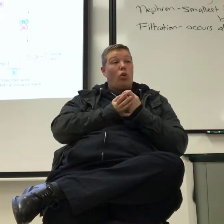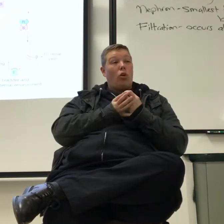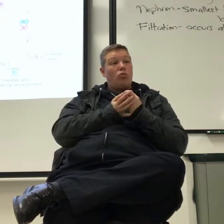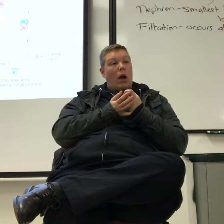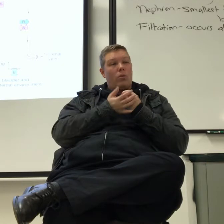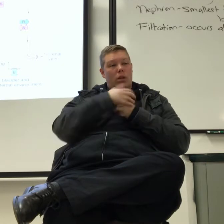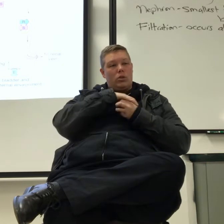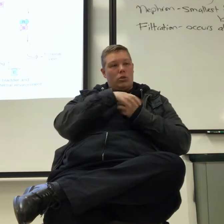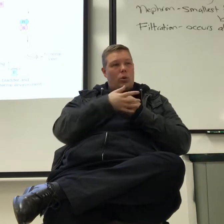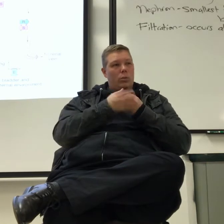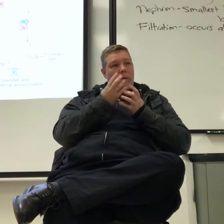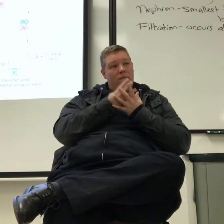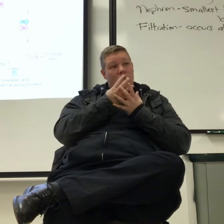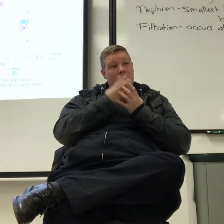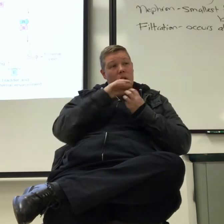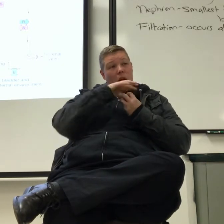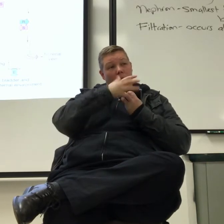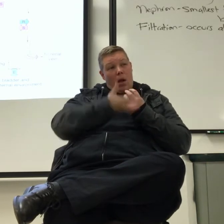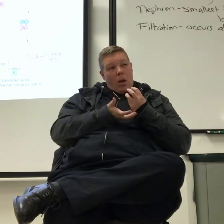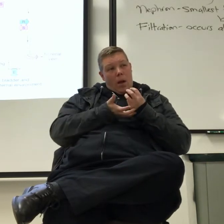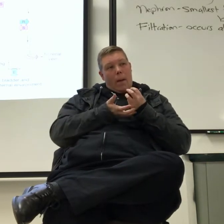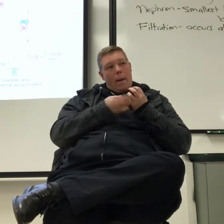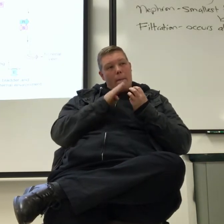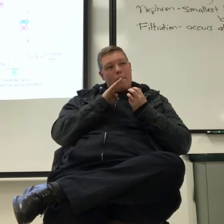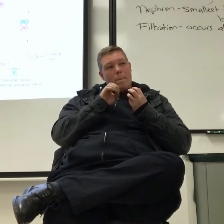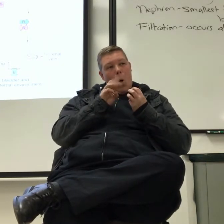fluid that's been filtered. That's called the Bowman's capsule there.